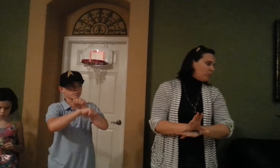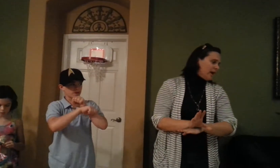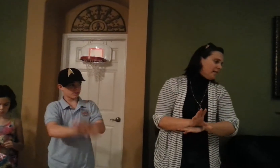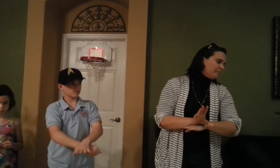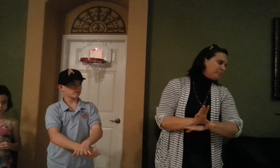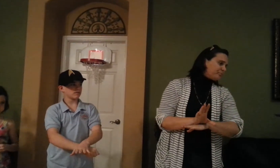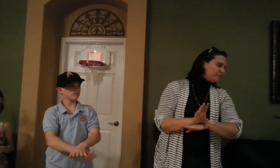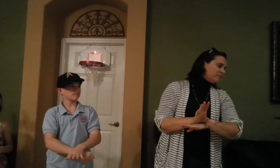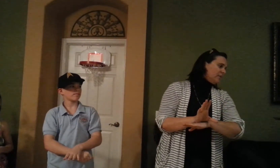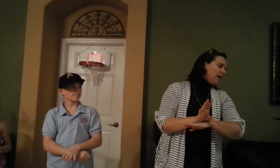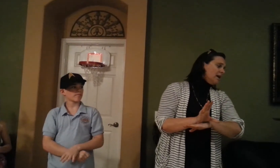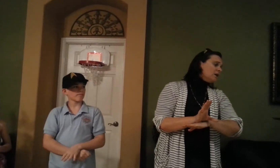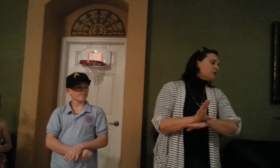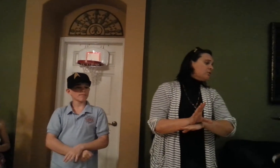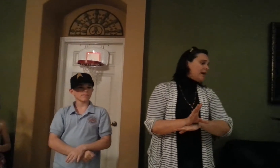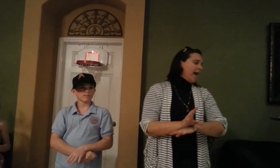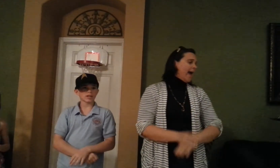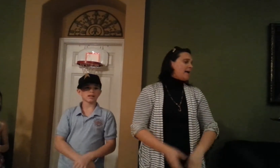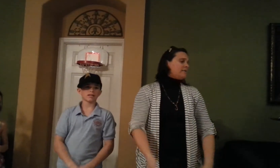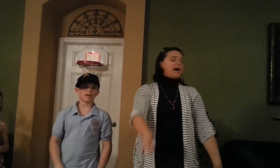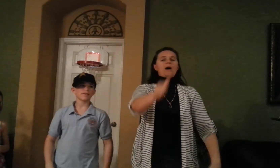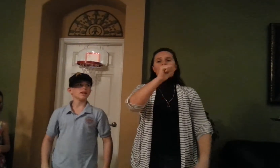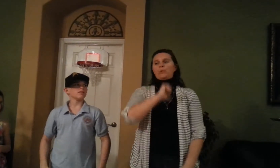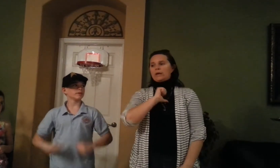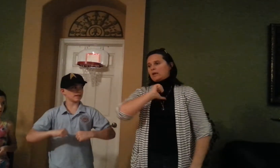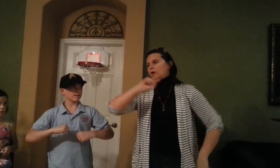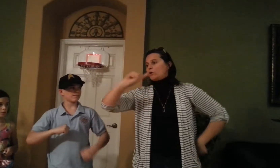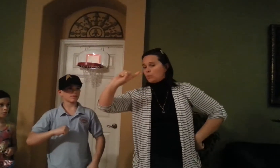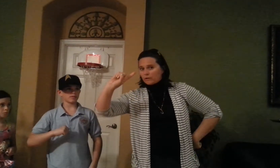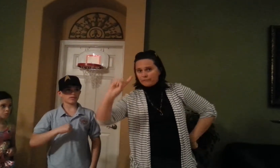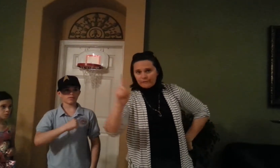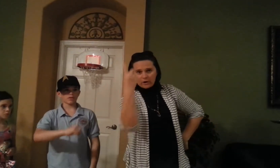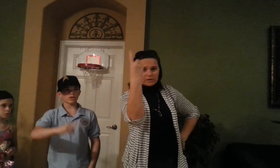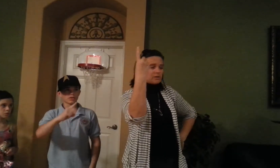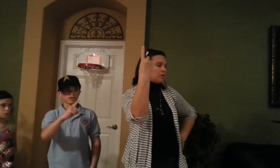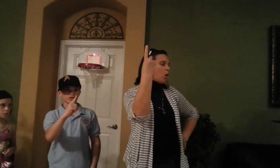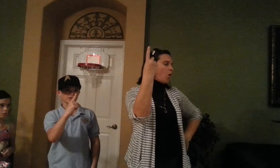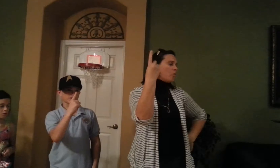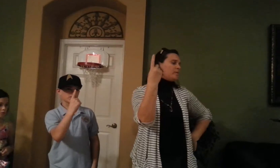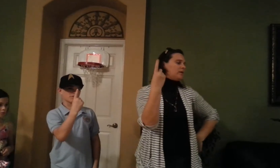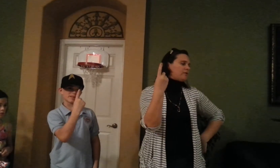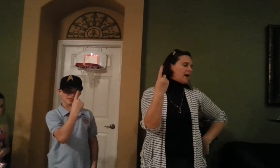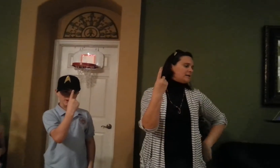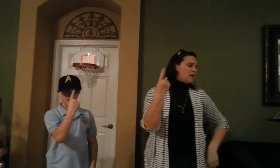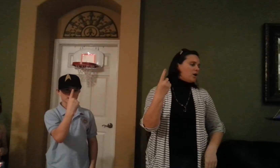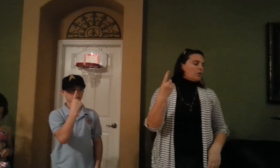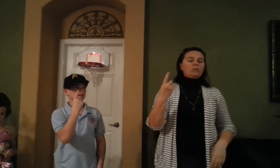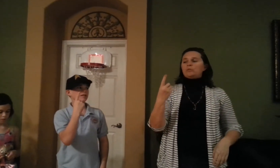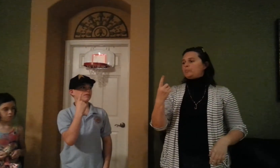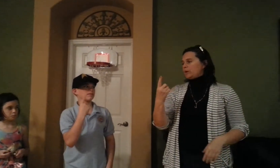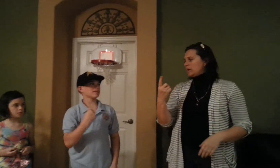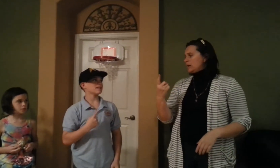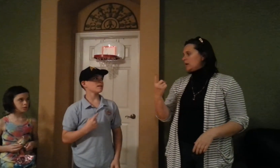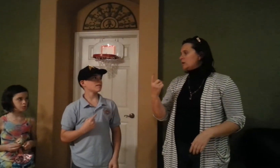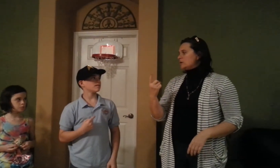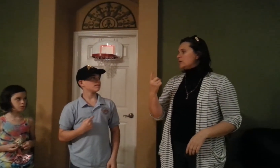will, to the end that we, who were first to hope in Christ, would be